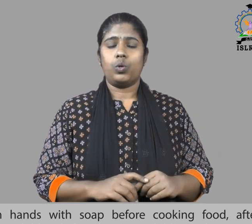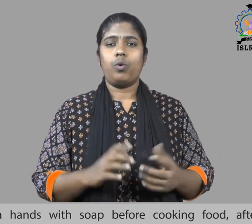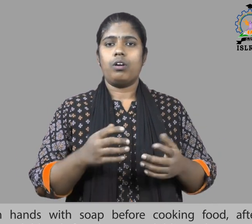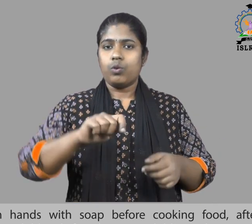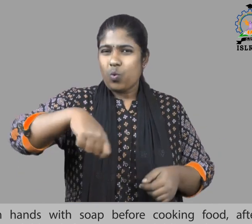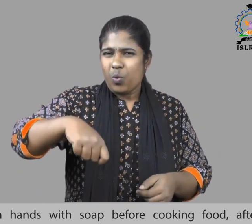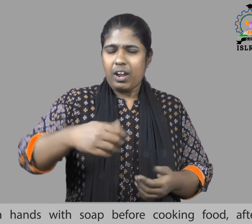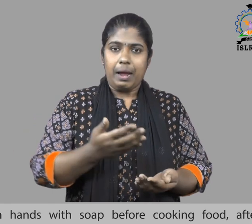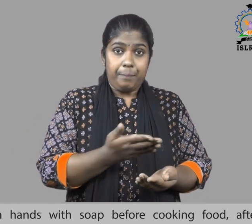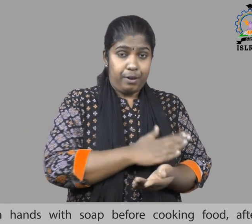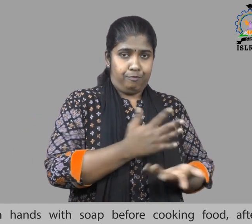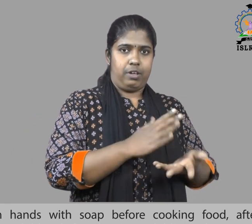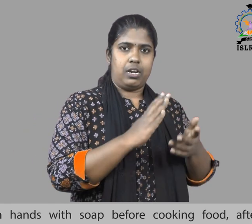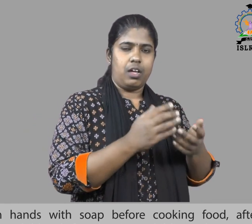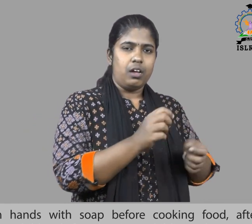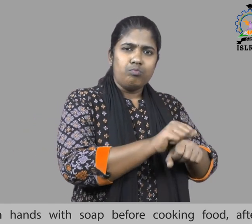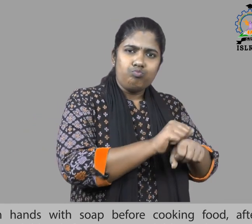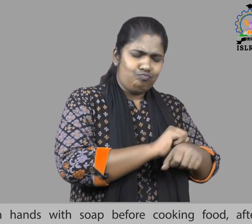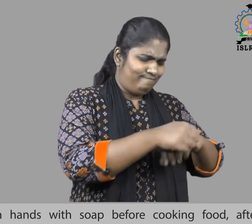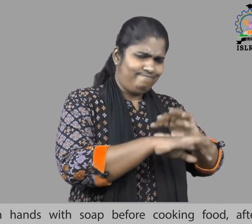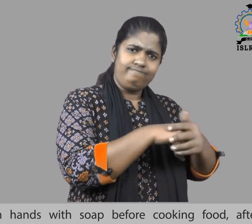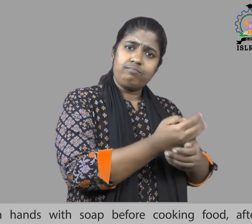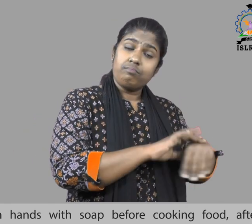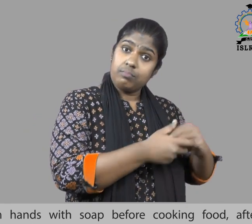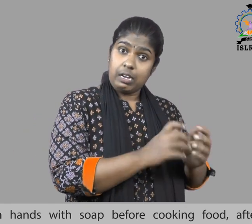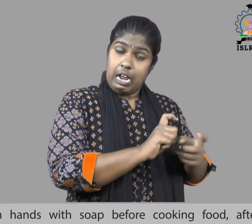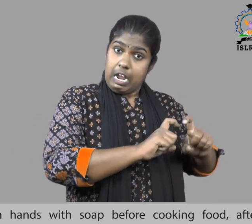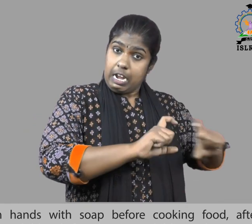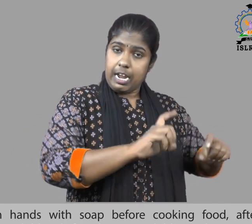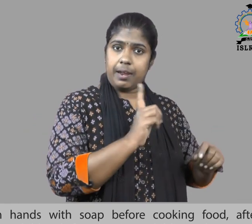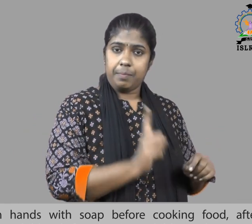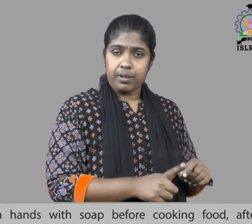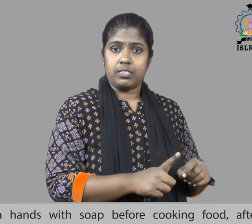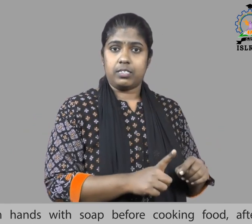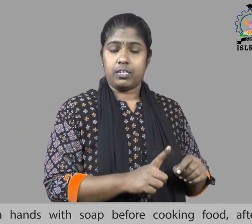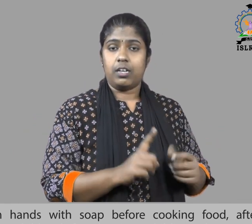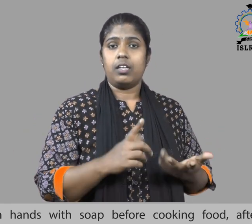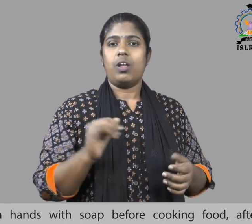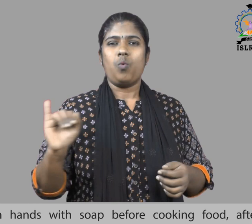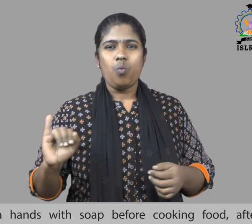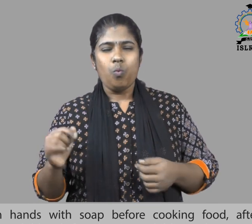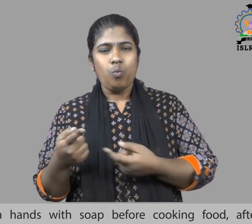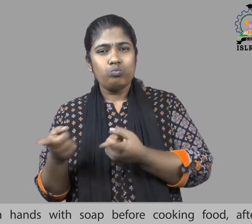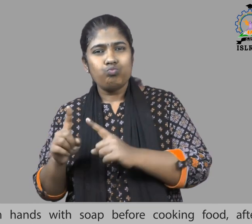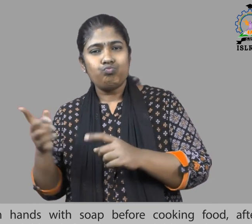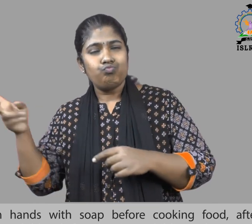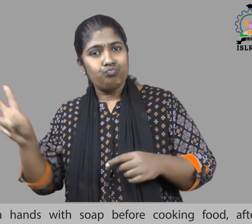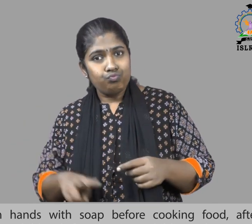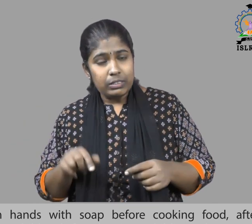Wash hands with soap before cooking food, after defecation,